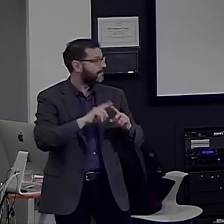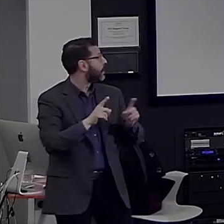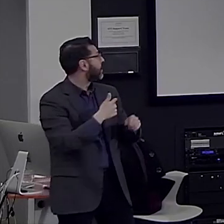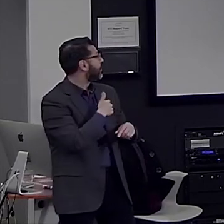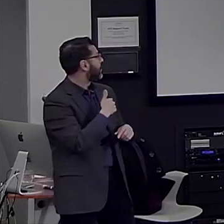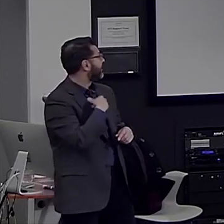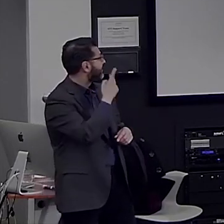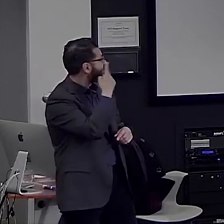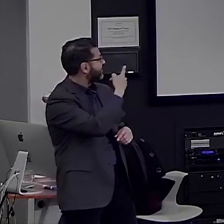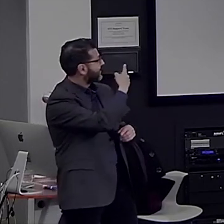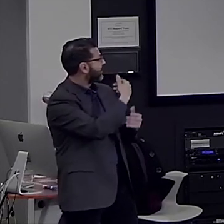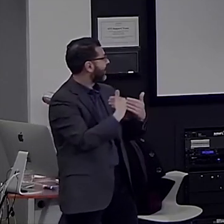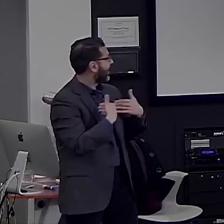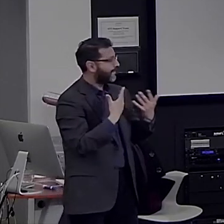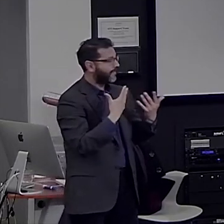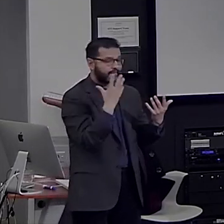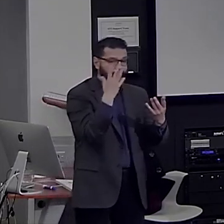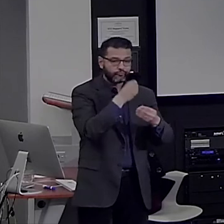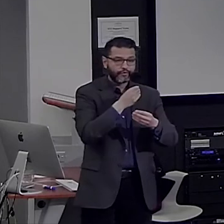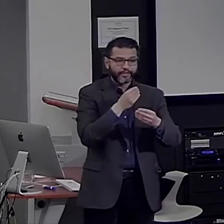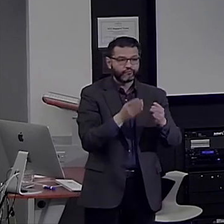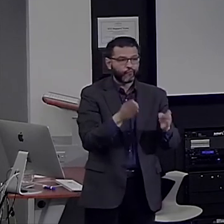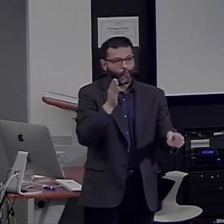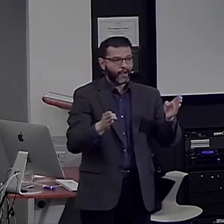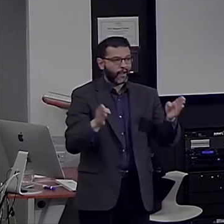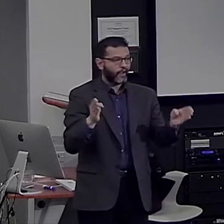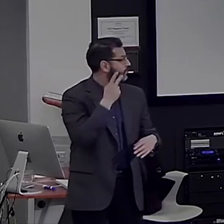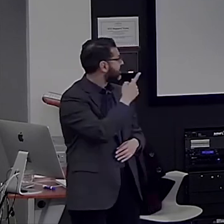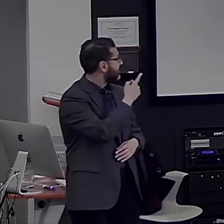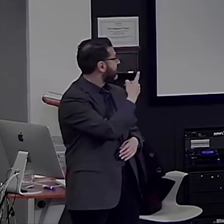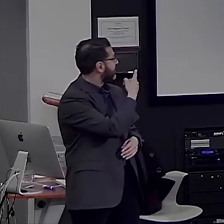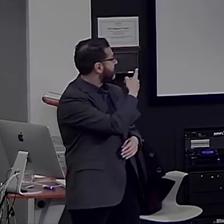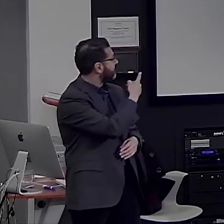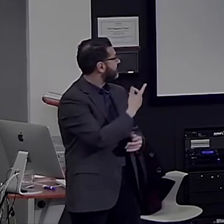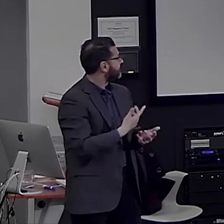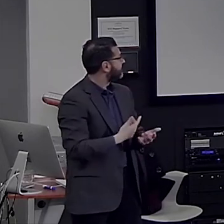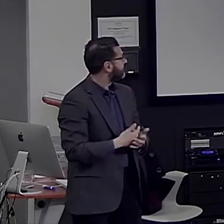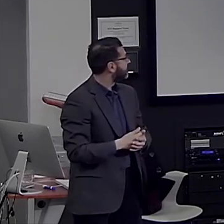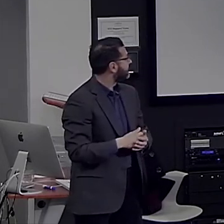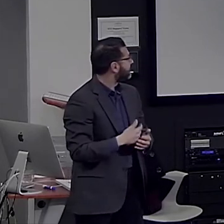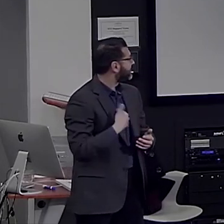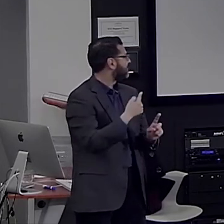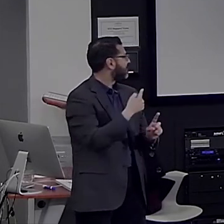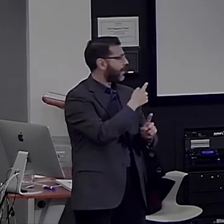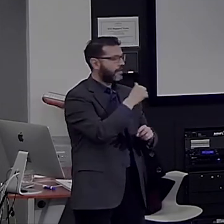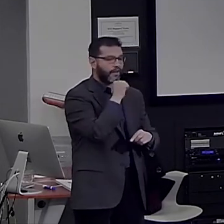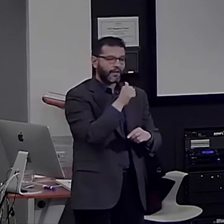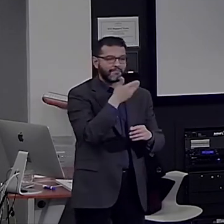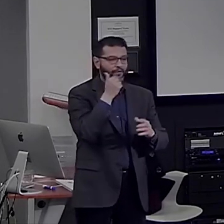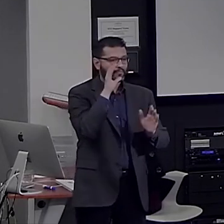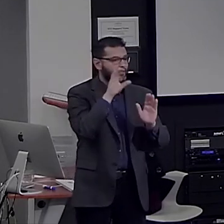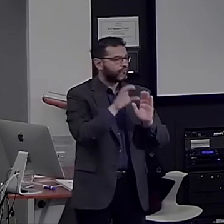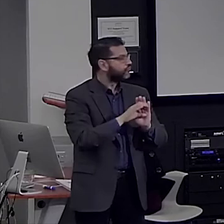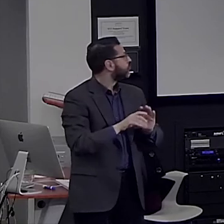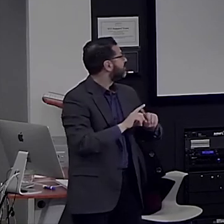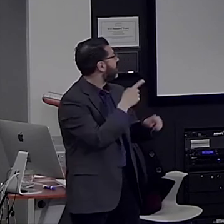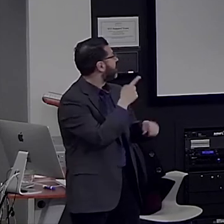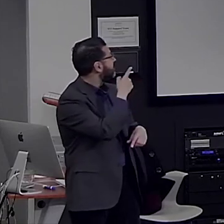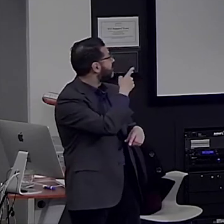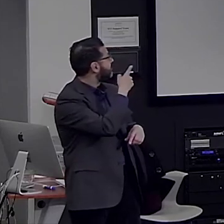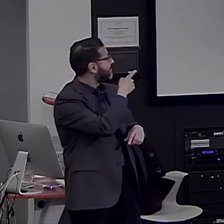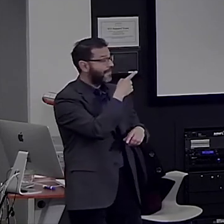a lovely lovely little robot actually this one's better right it's not so confusing oh this has the picture on it so the